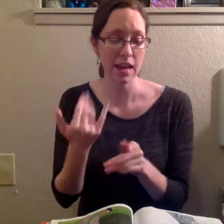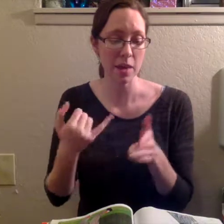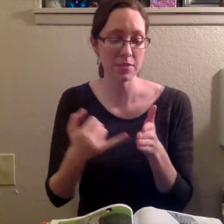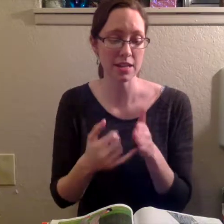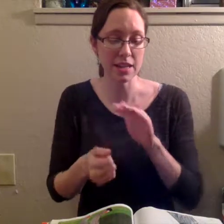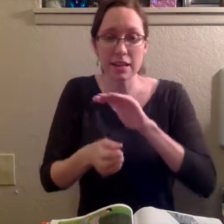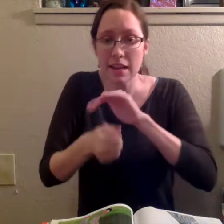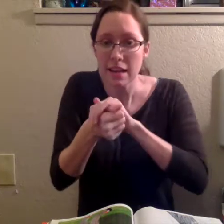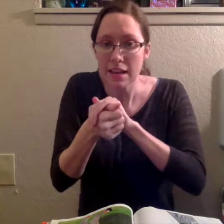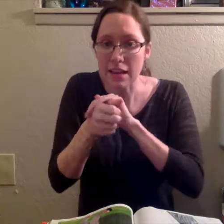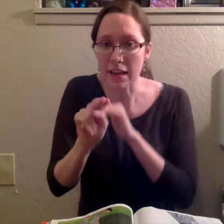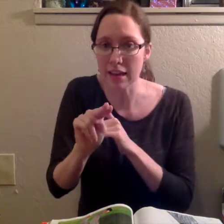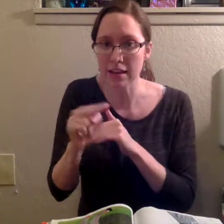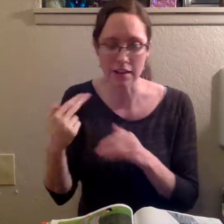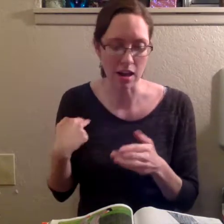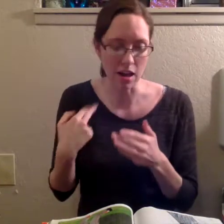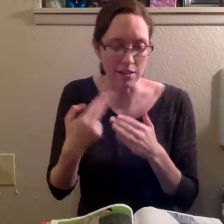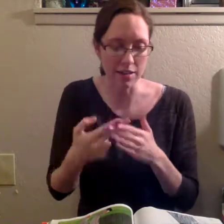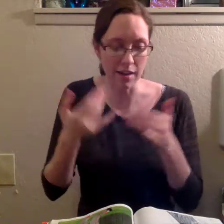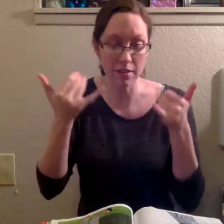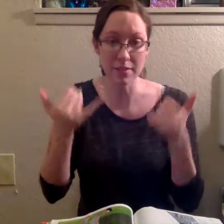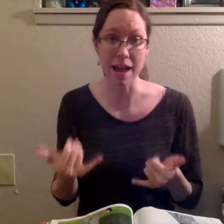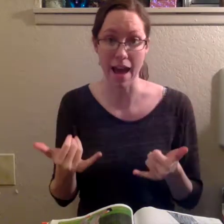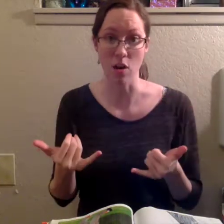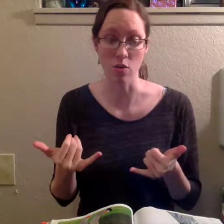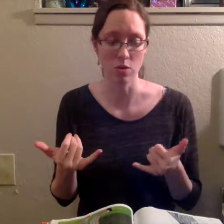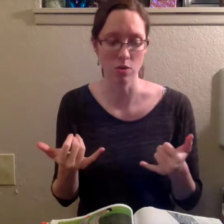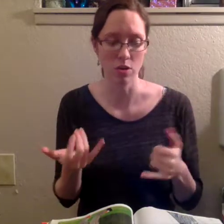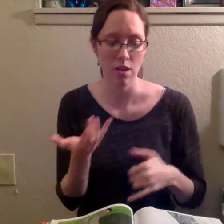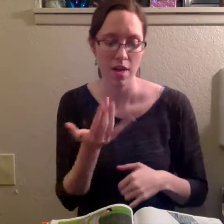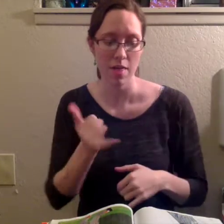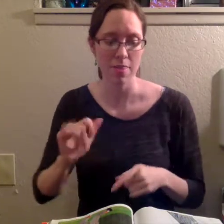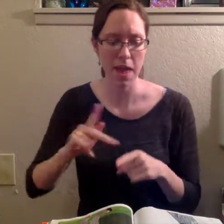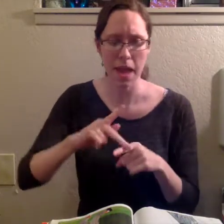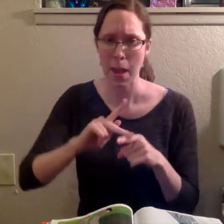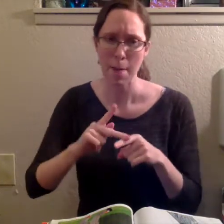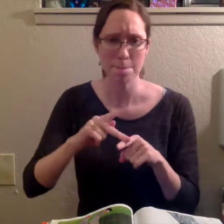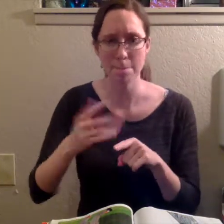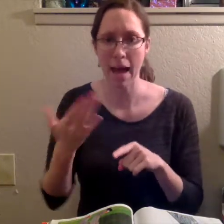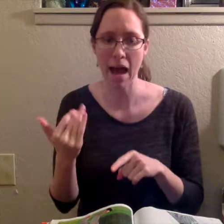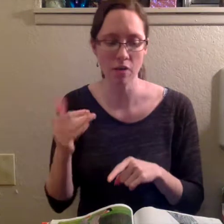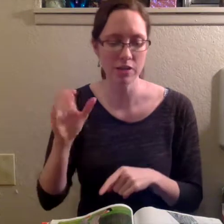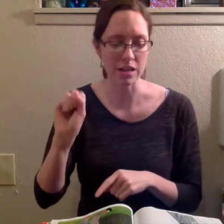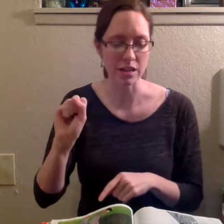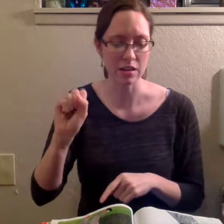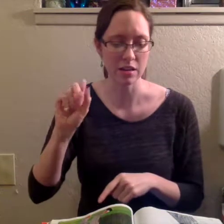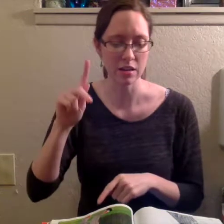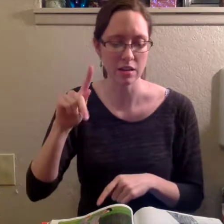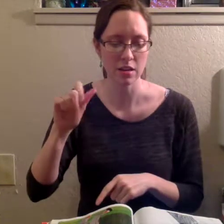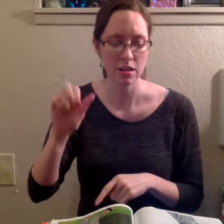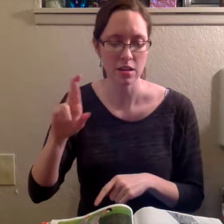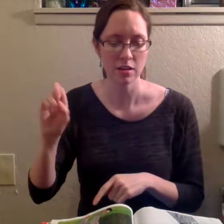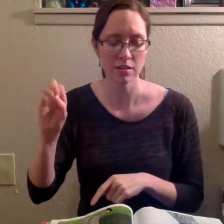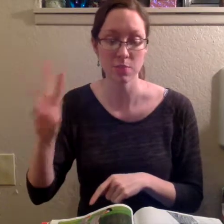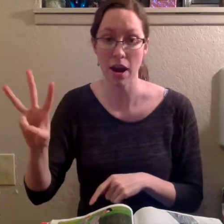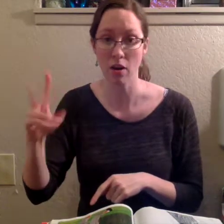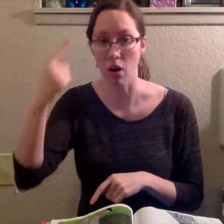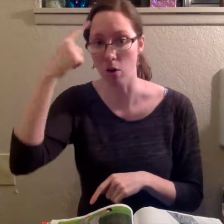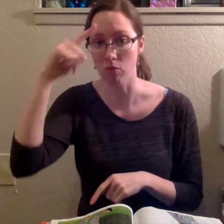kept it hidden until now. They pounded Sparrow